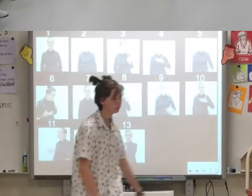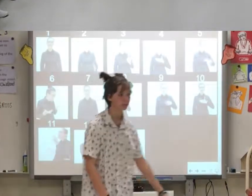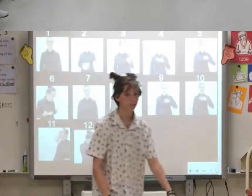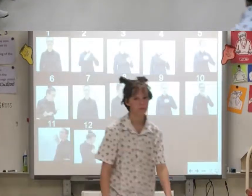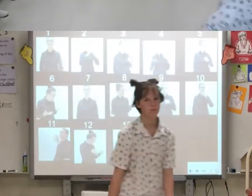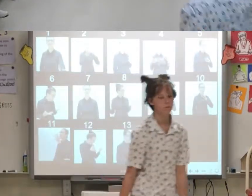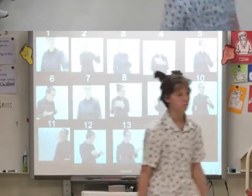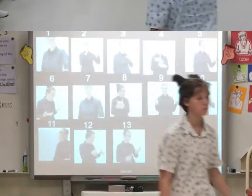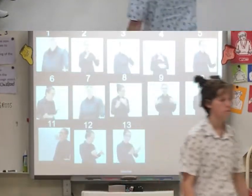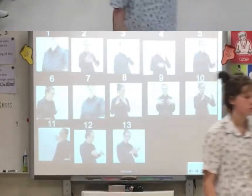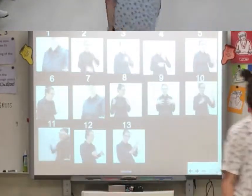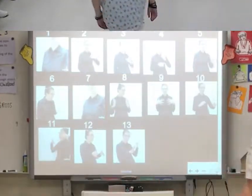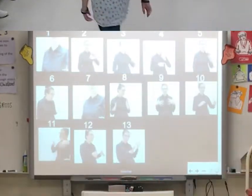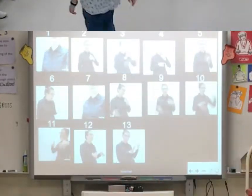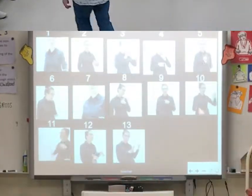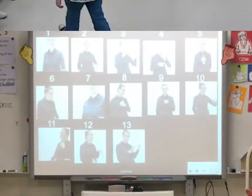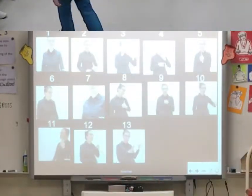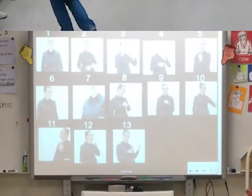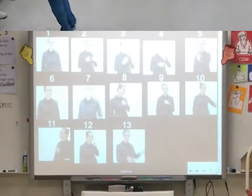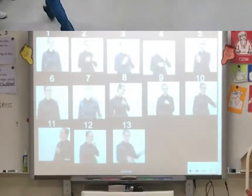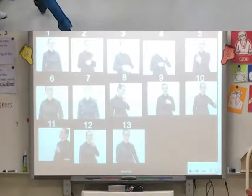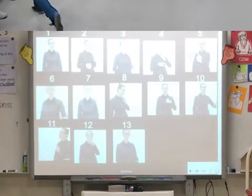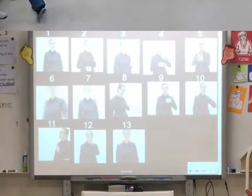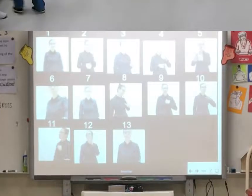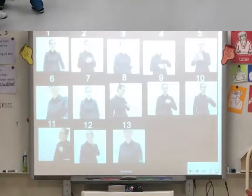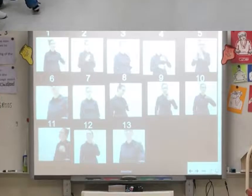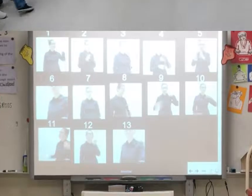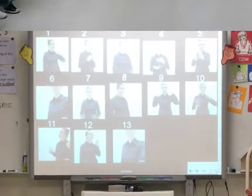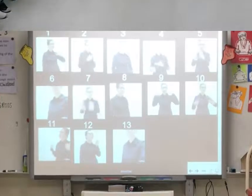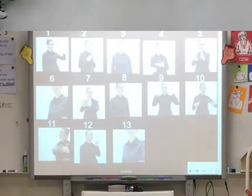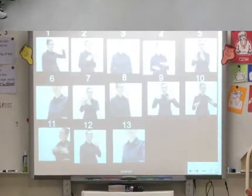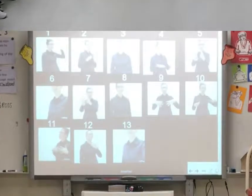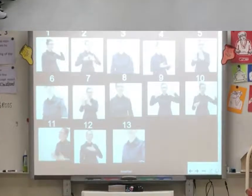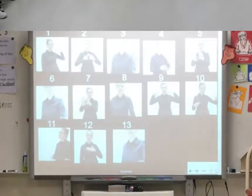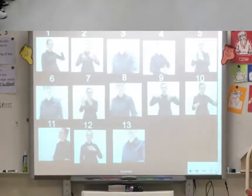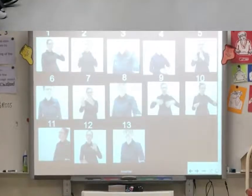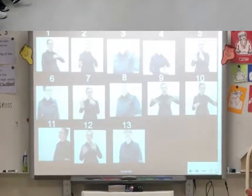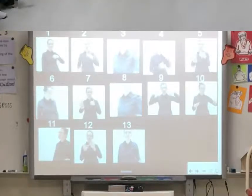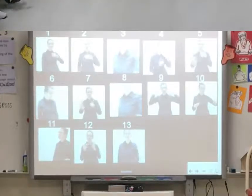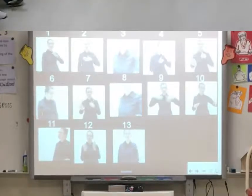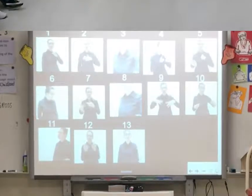3. I mean, never mind. Is number 12 number 5?